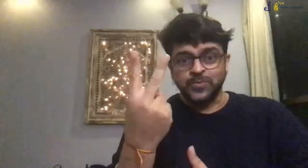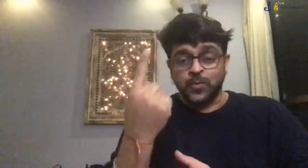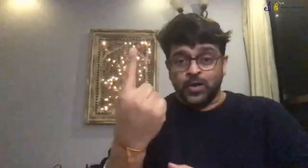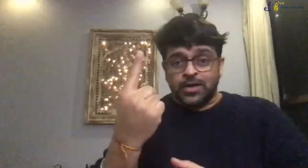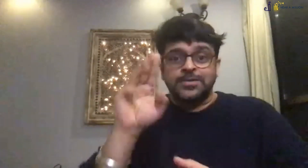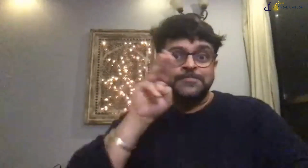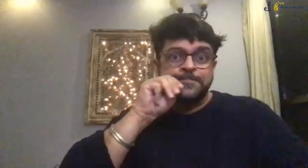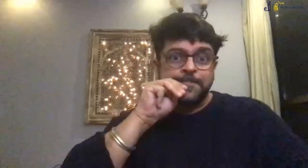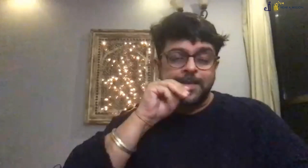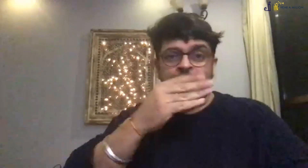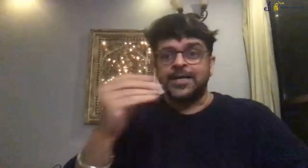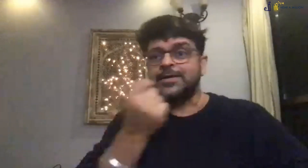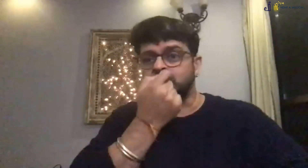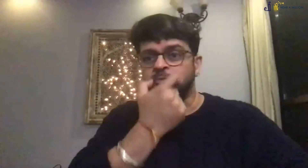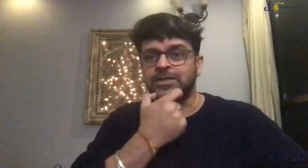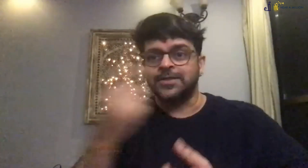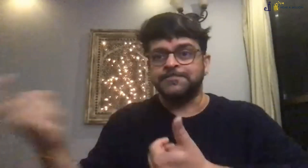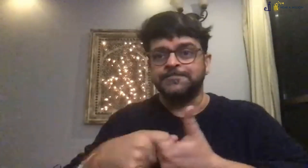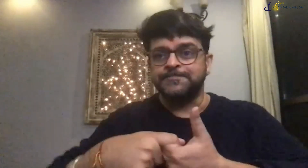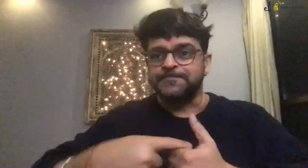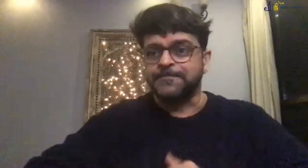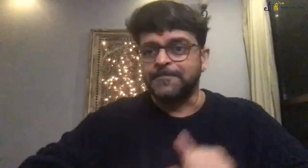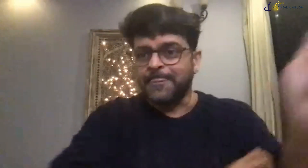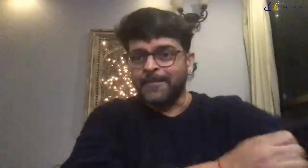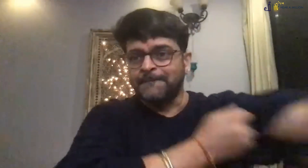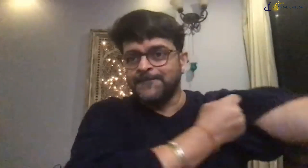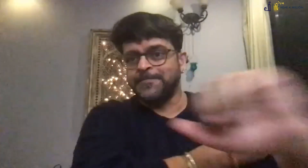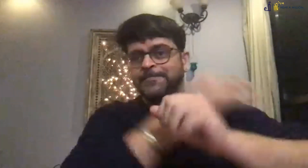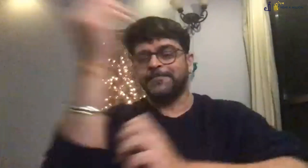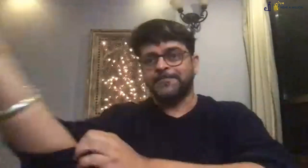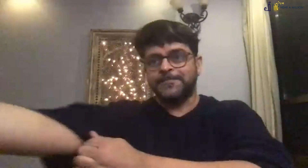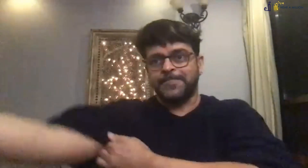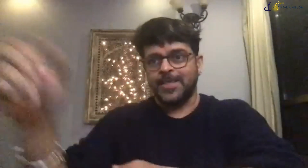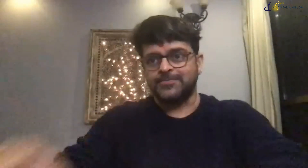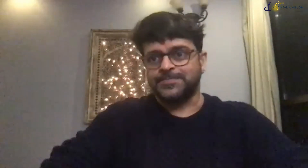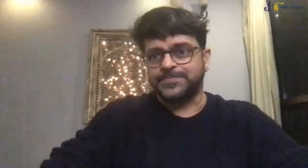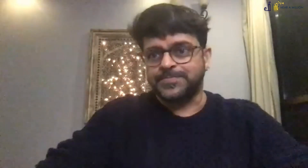ready? I'd like to invite Manan and Sujit to join in, please.